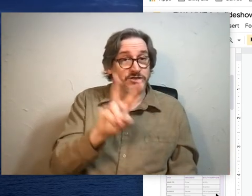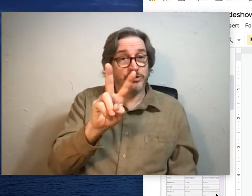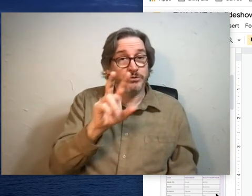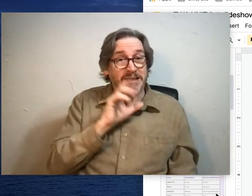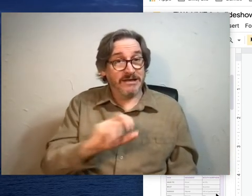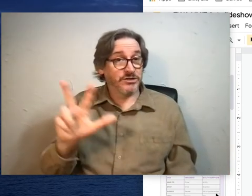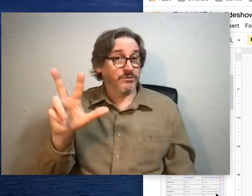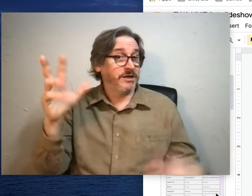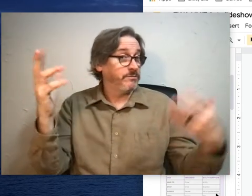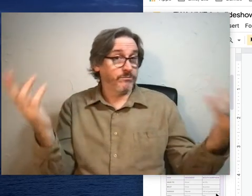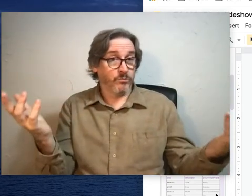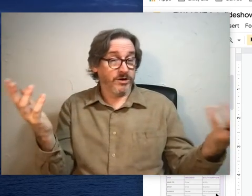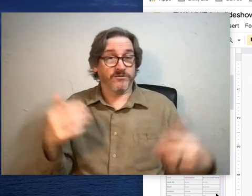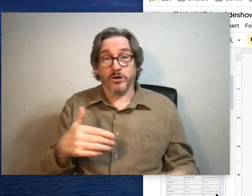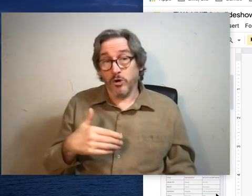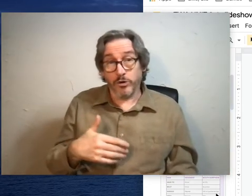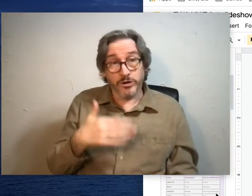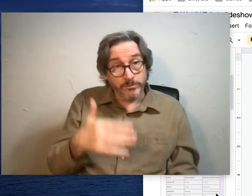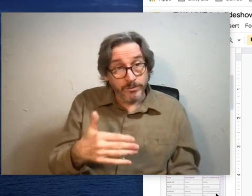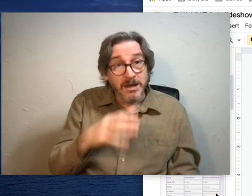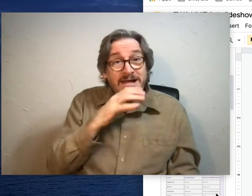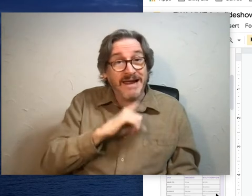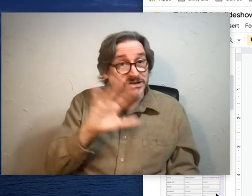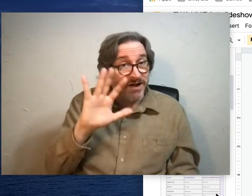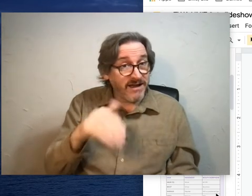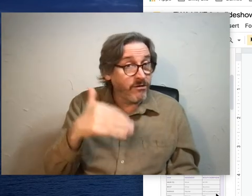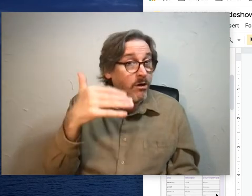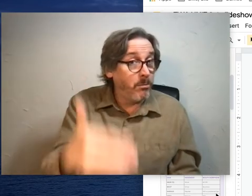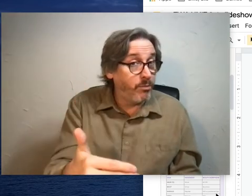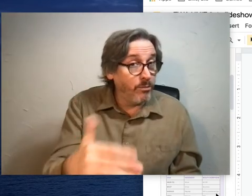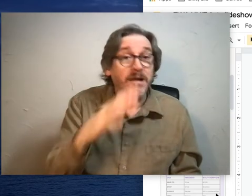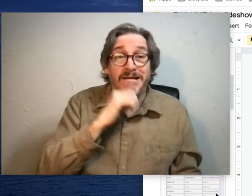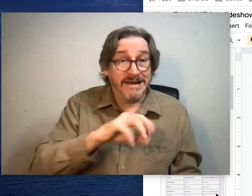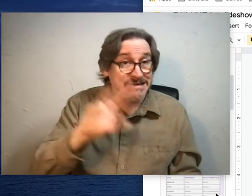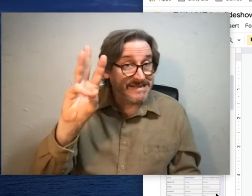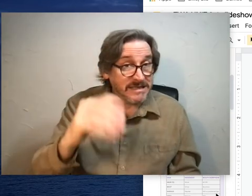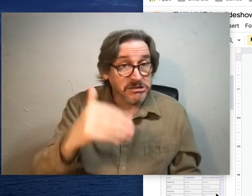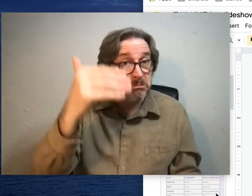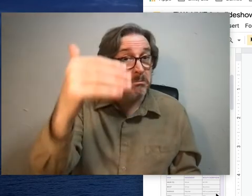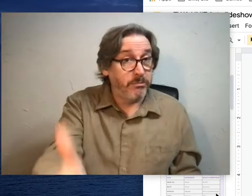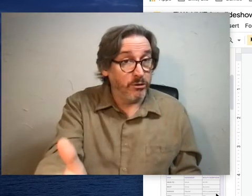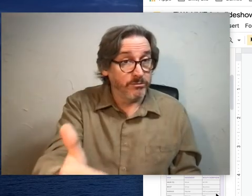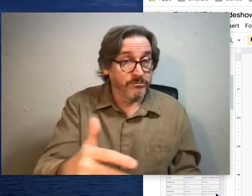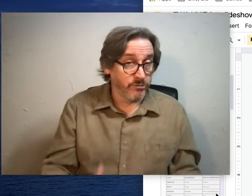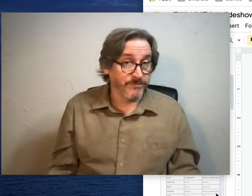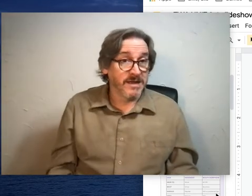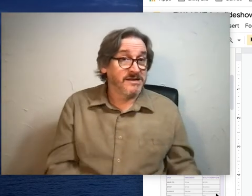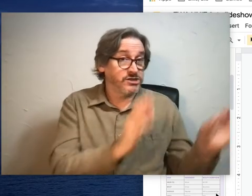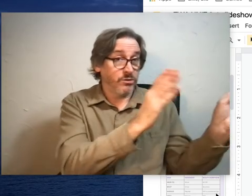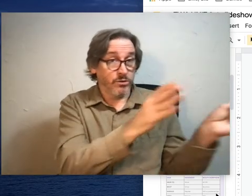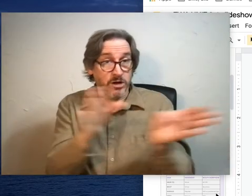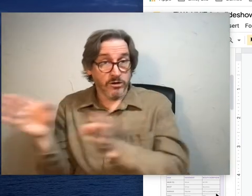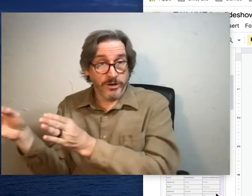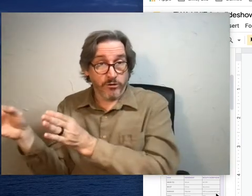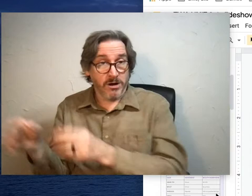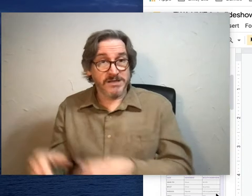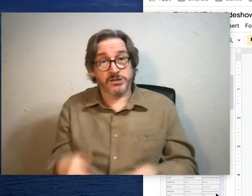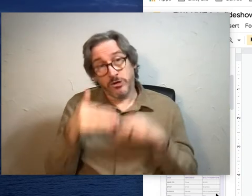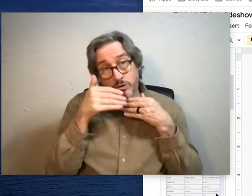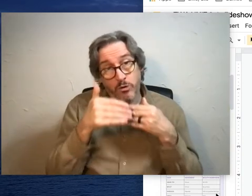age 2, age 3, whatever. Or you could do boom, age 5, boom, age 6, boom. So we're